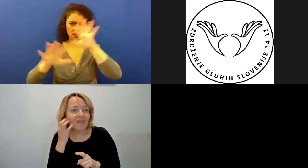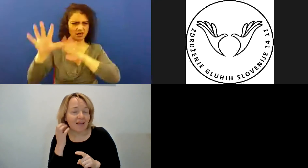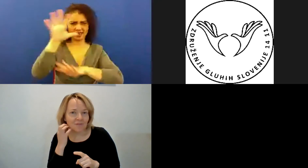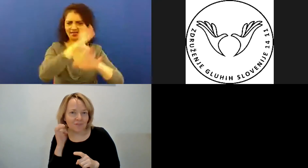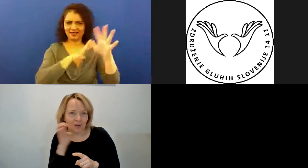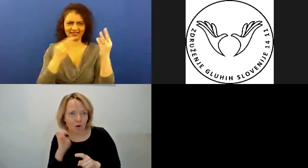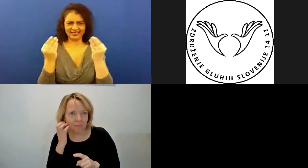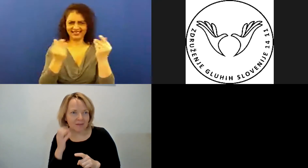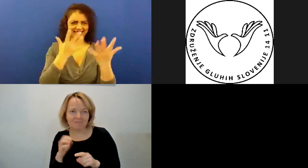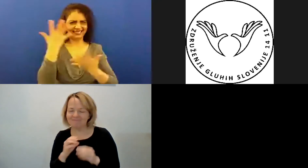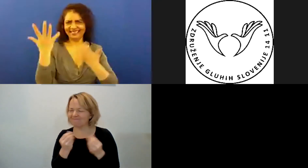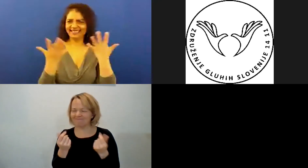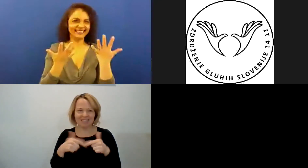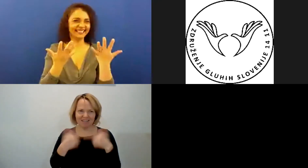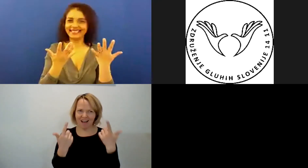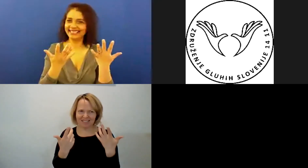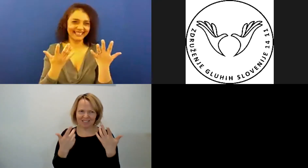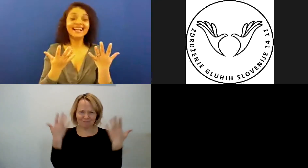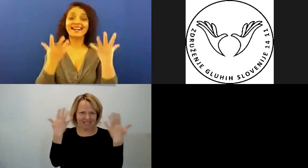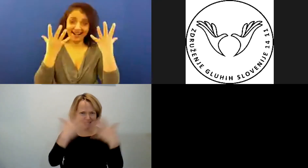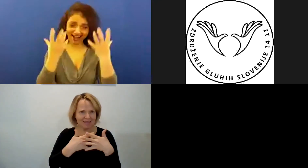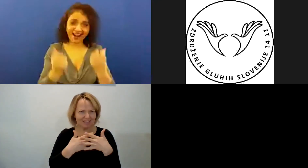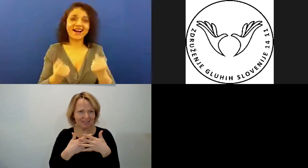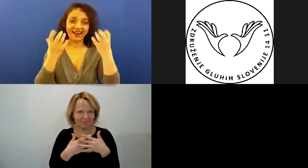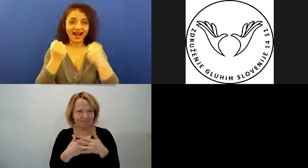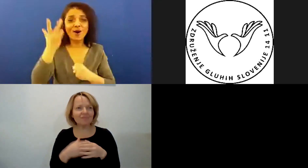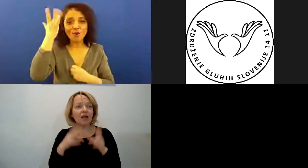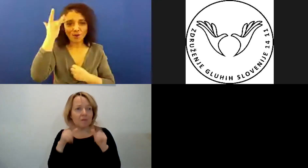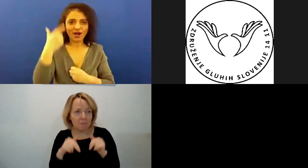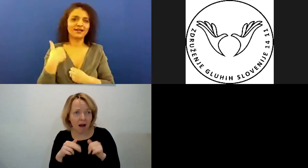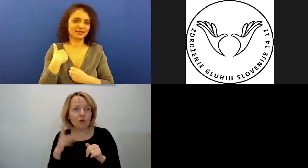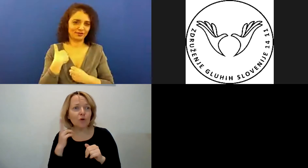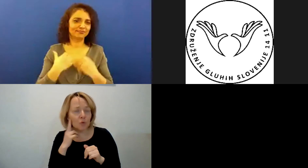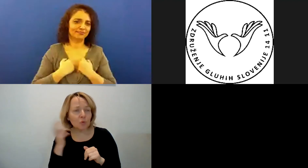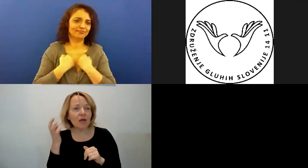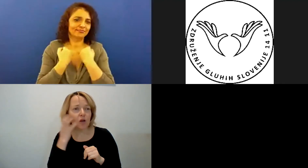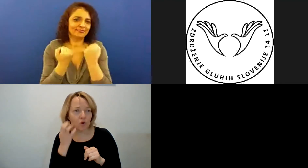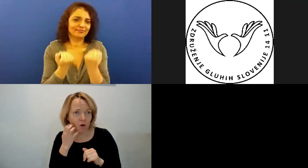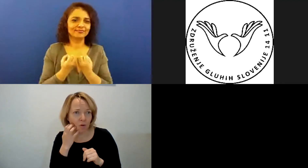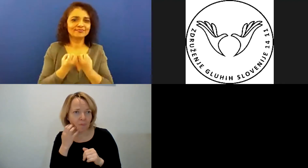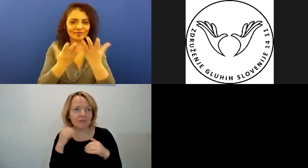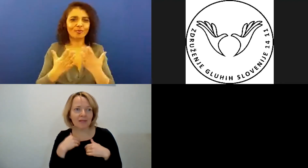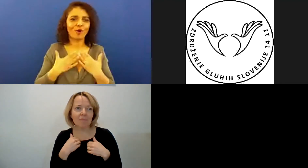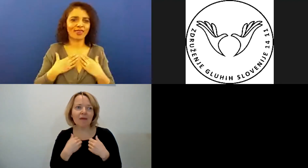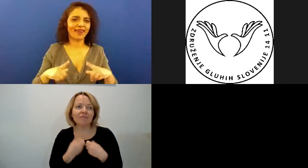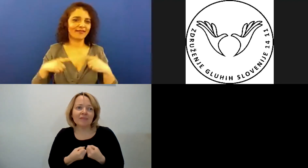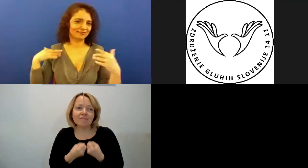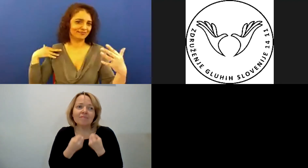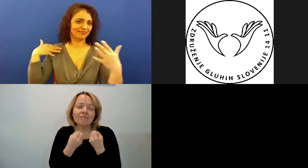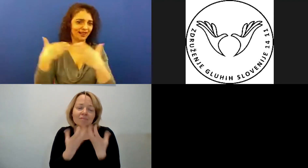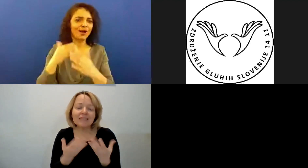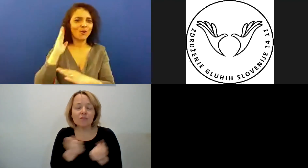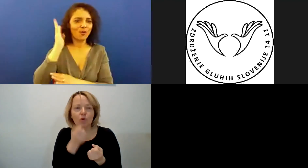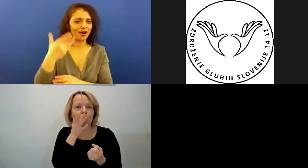aware, but deaf people, many, there are still confusions about our existence. And that's one of the reasons why